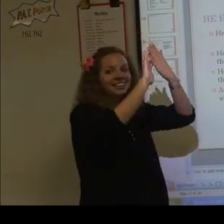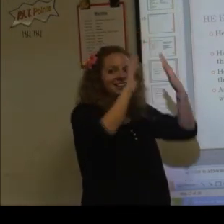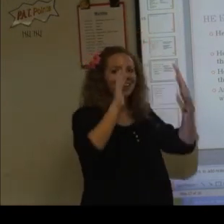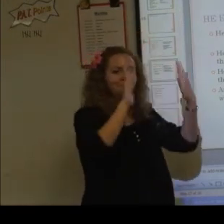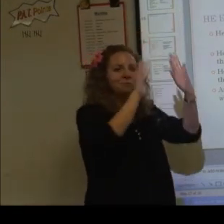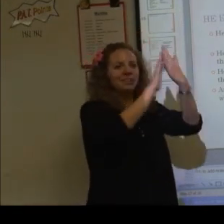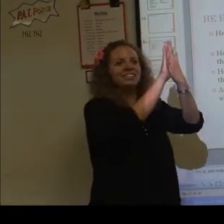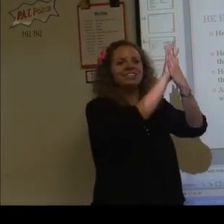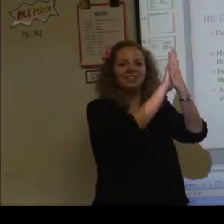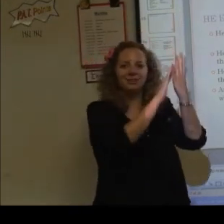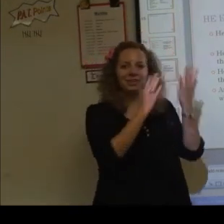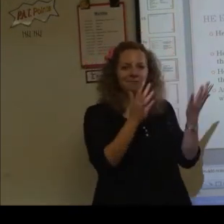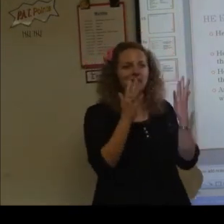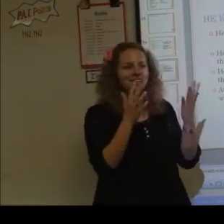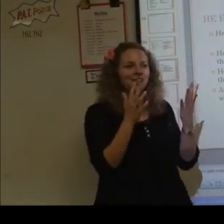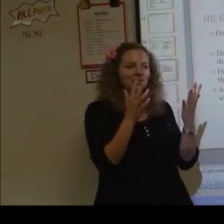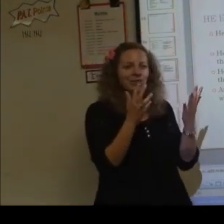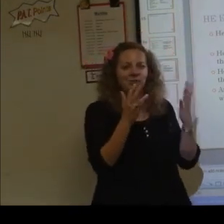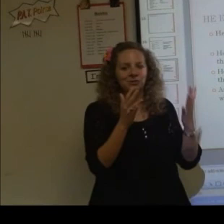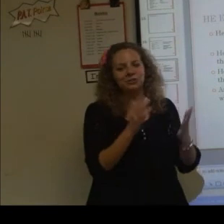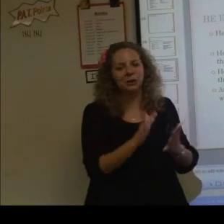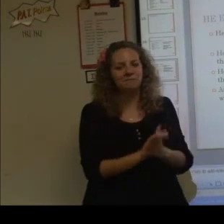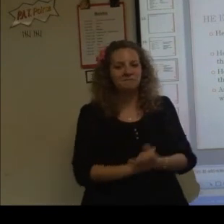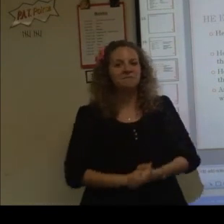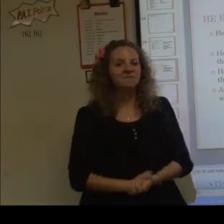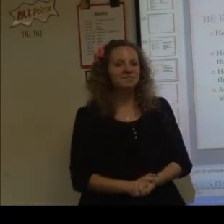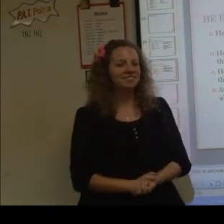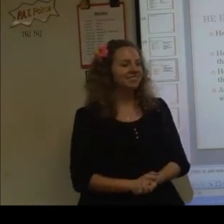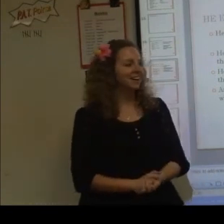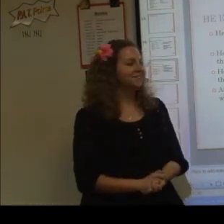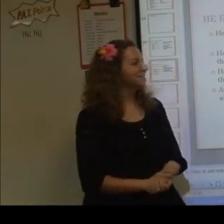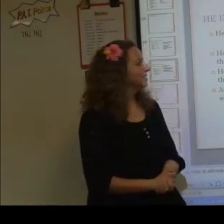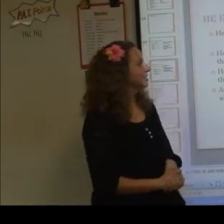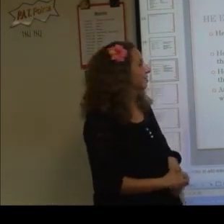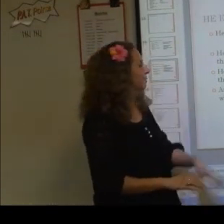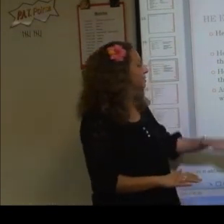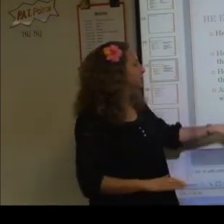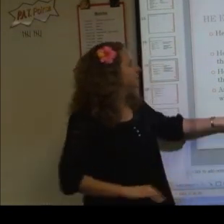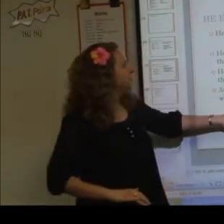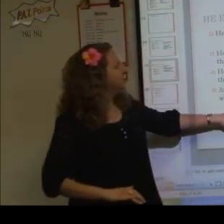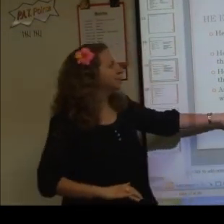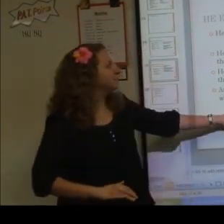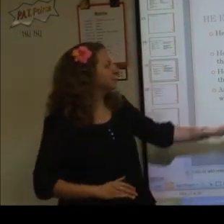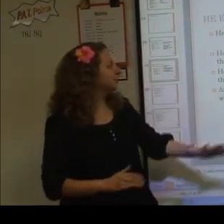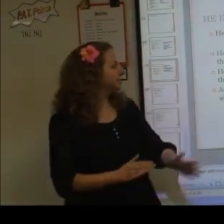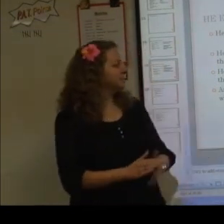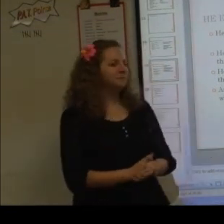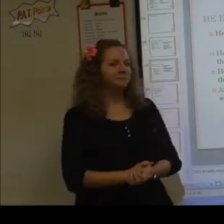then it like blended together. I was like, man, that looks so cool. So okay, so what would you do? We'll finish up the course.